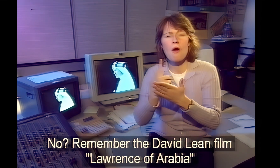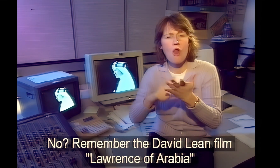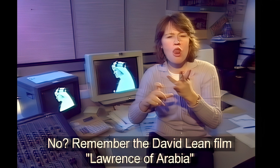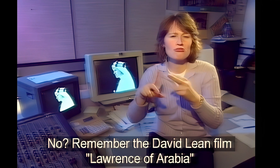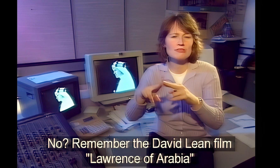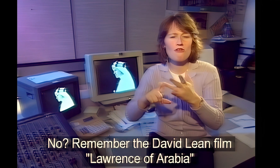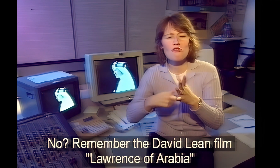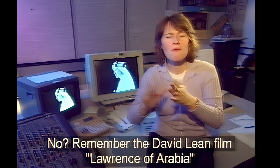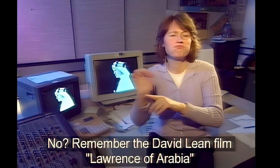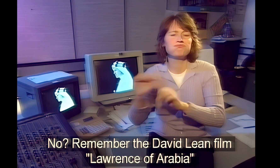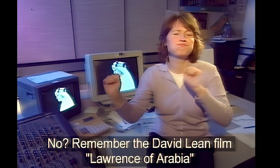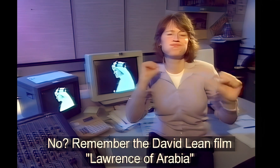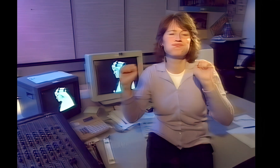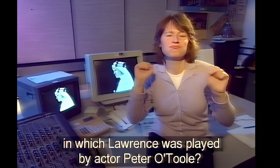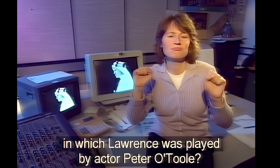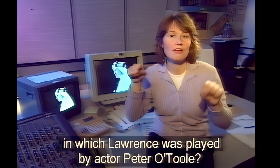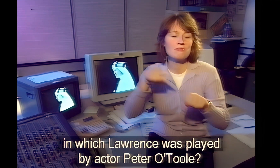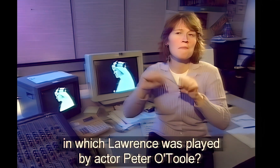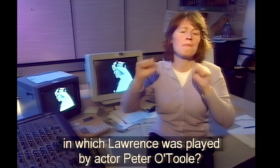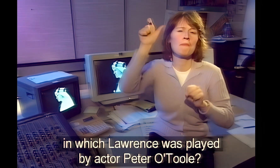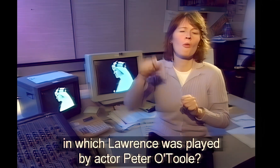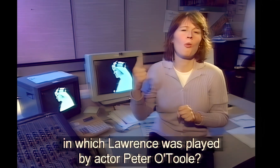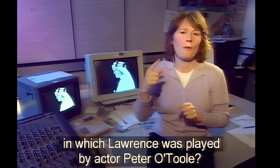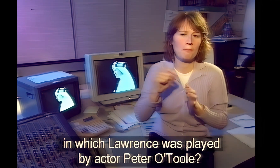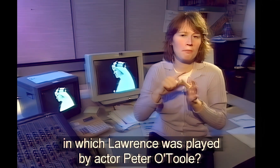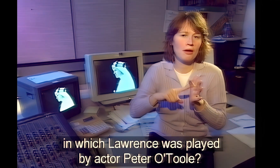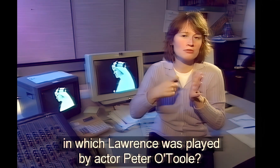Arabia, in which Lawrence was played by the actor Peter O'Toole?